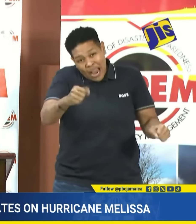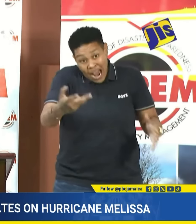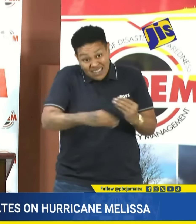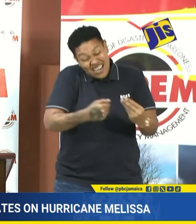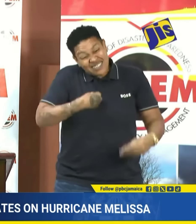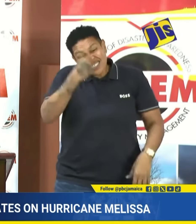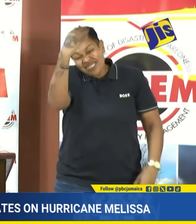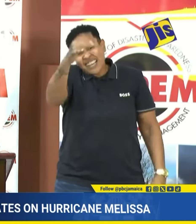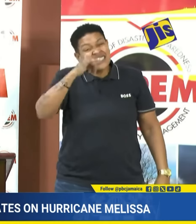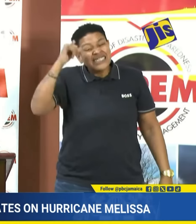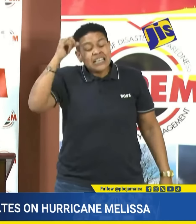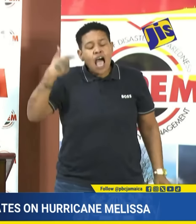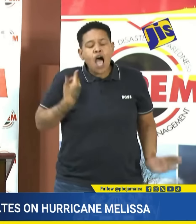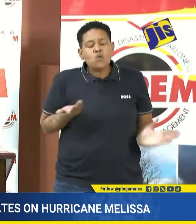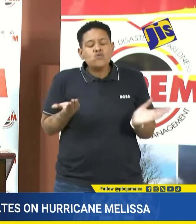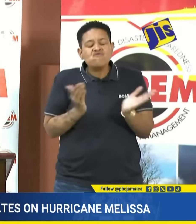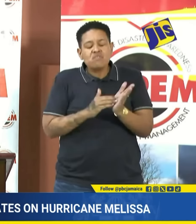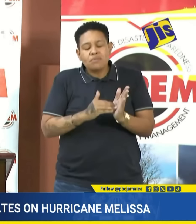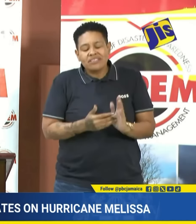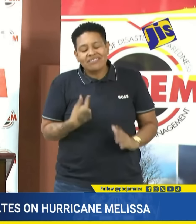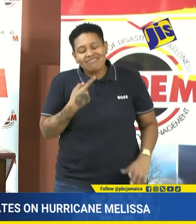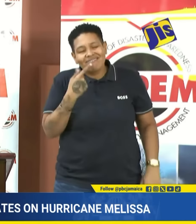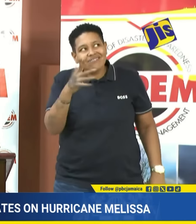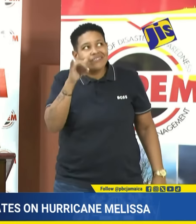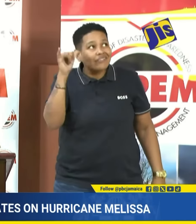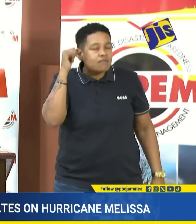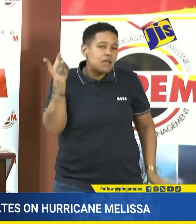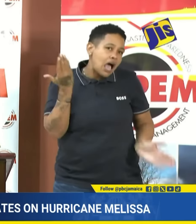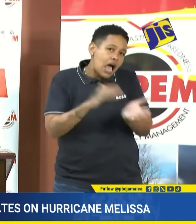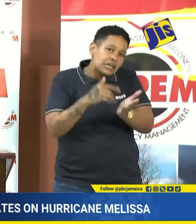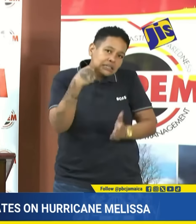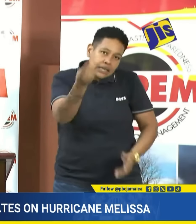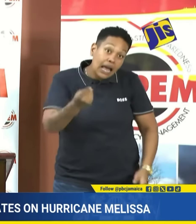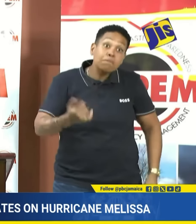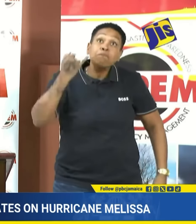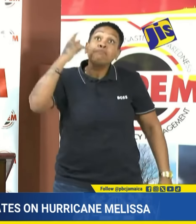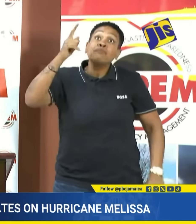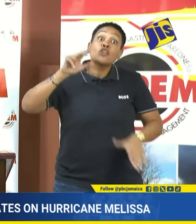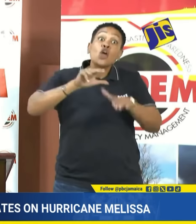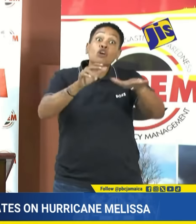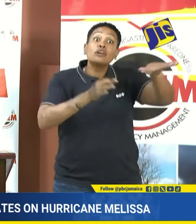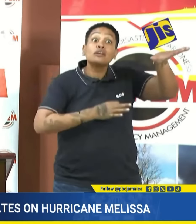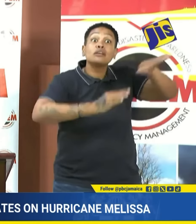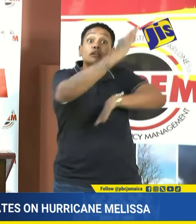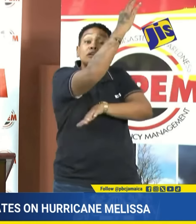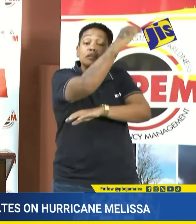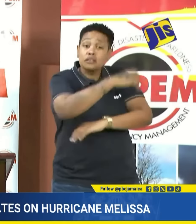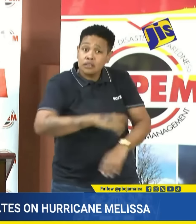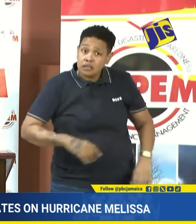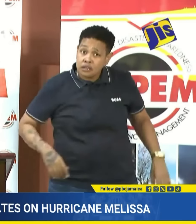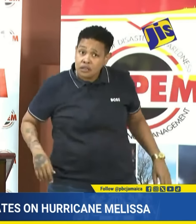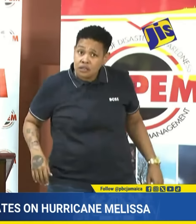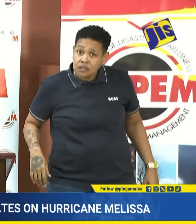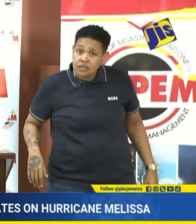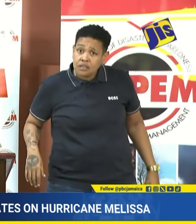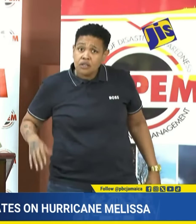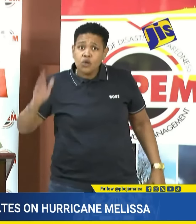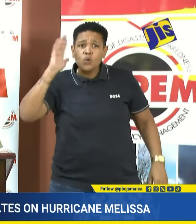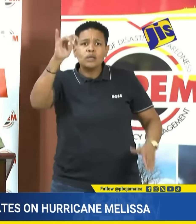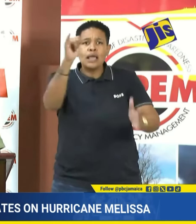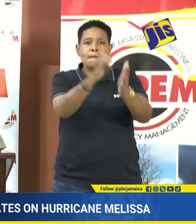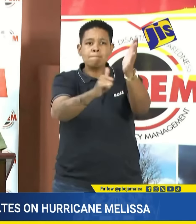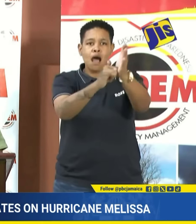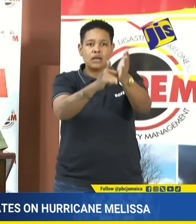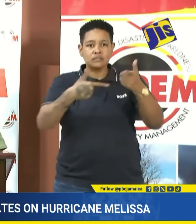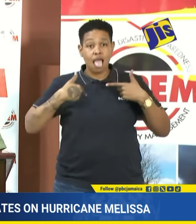I said yesterday, and I'm going to repeat it again. When this event comes, it is going to be